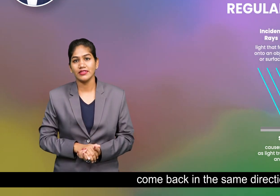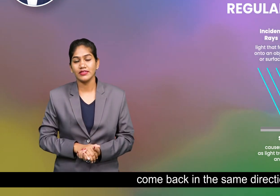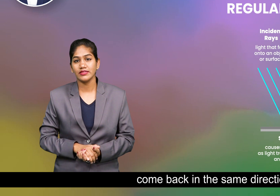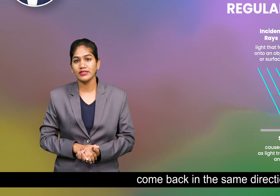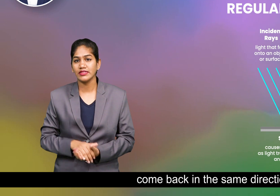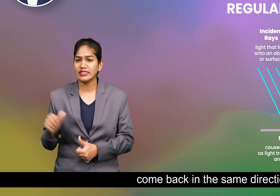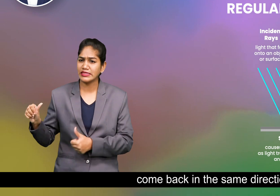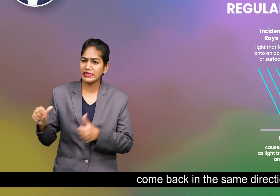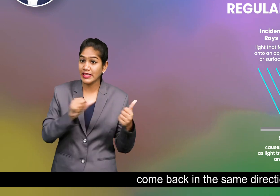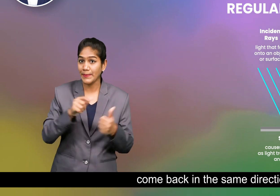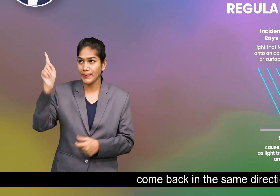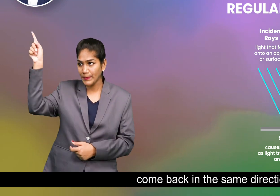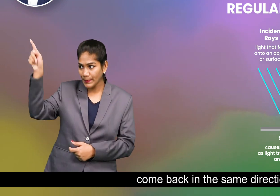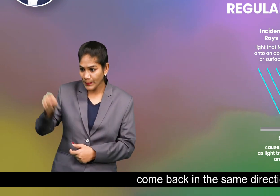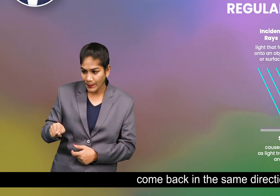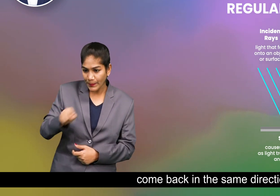come back in the same direction.